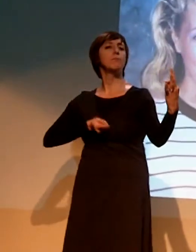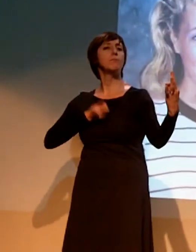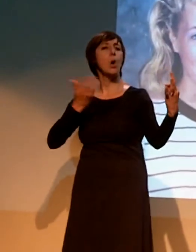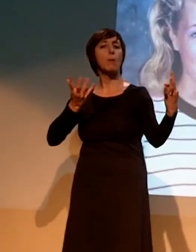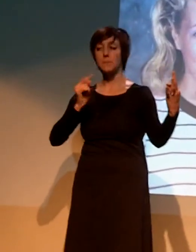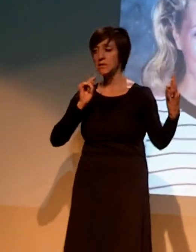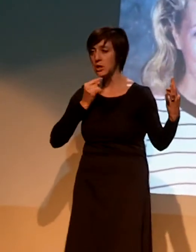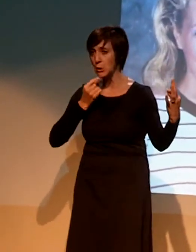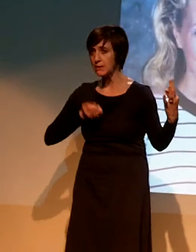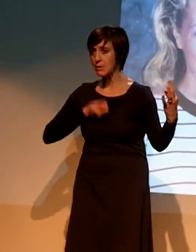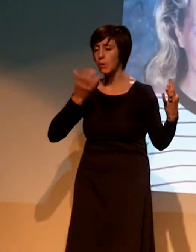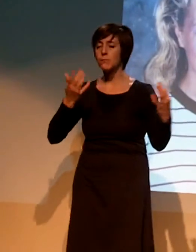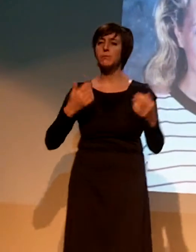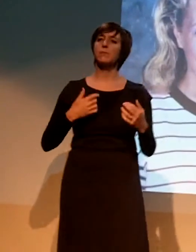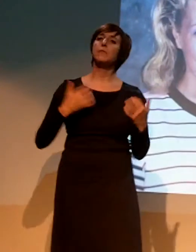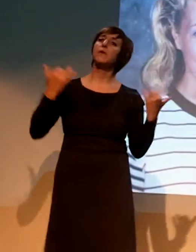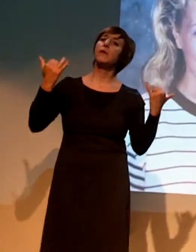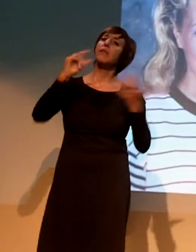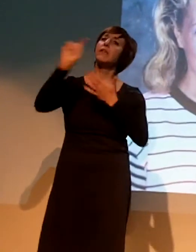The time is now.